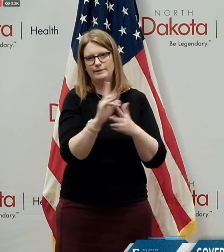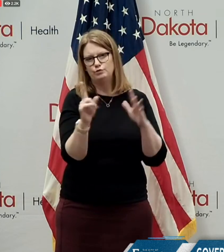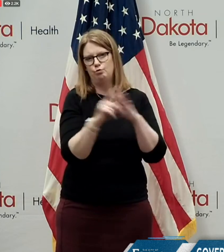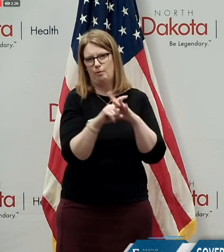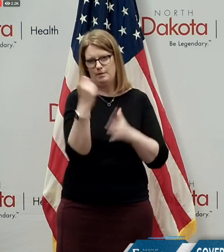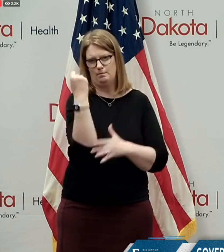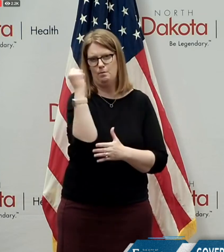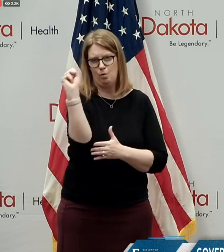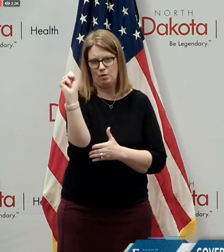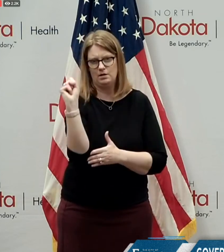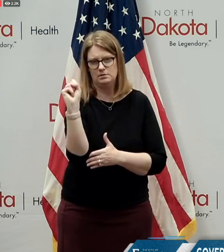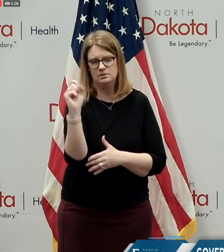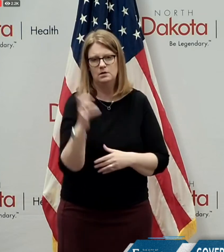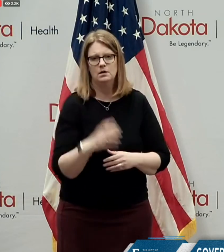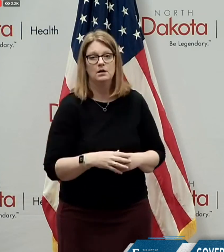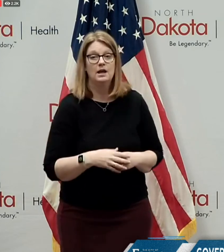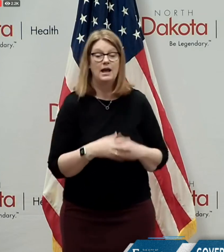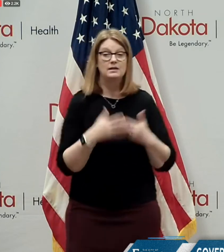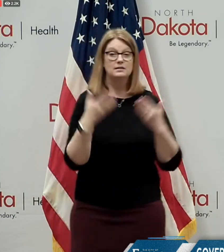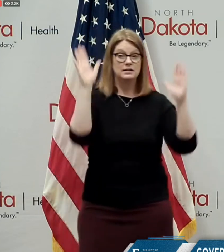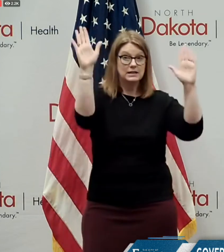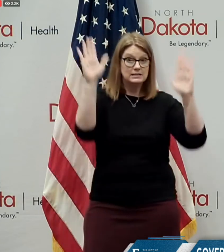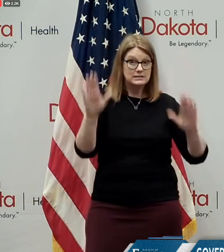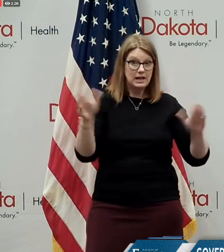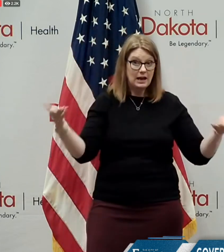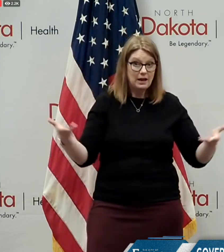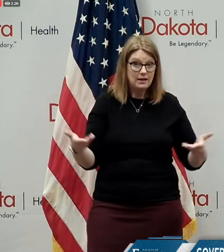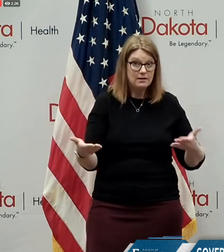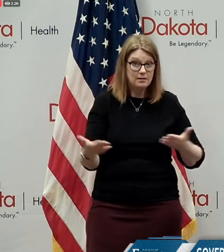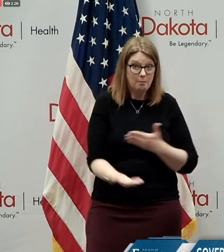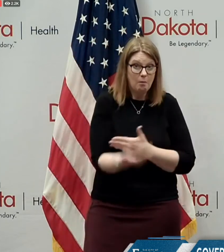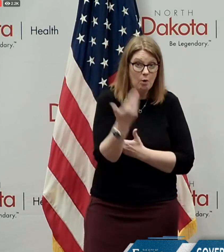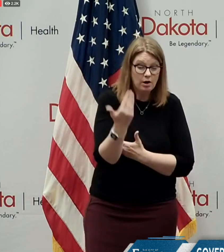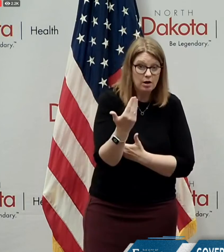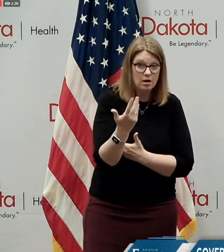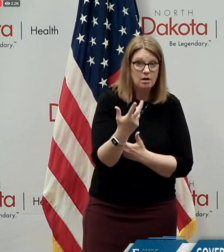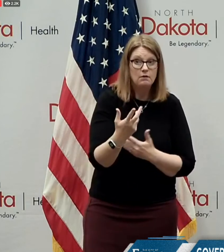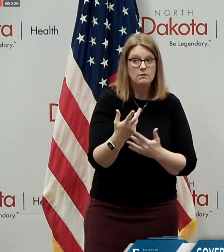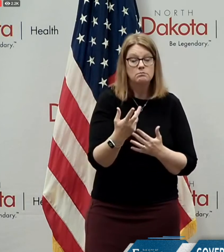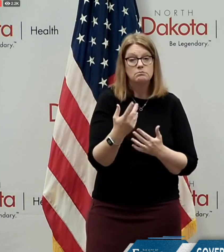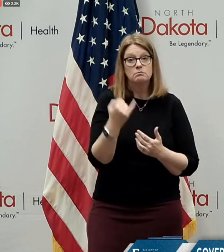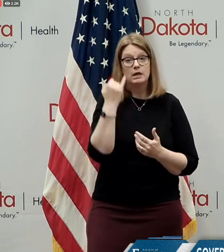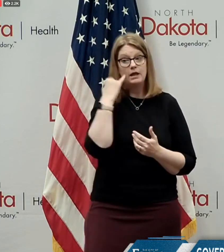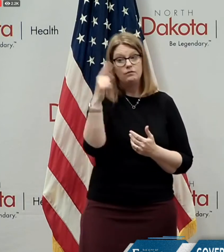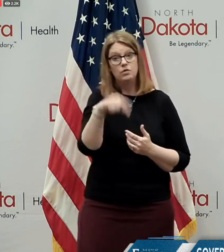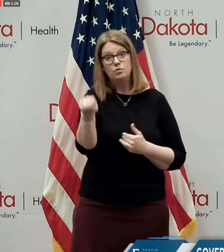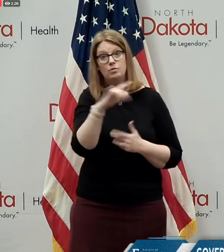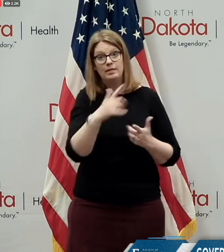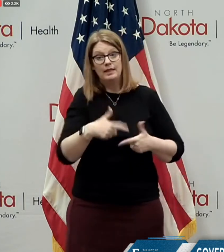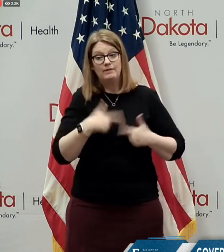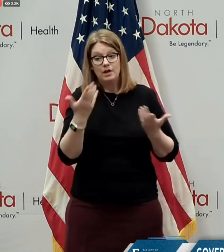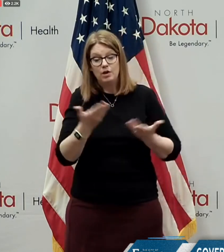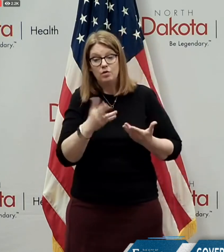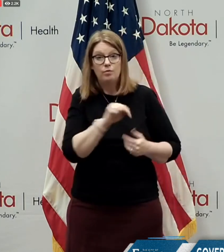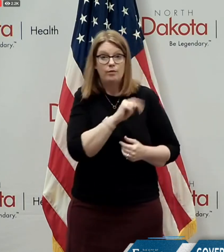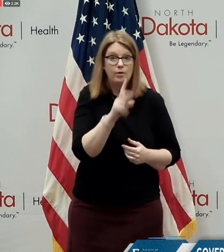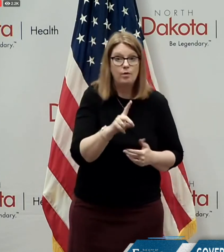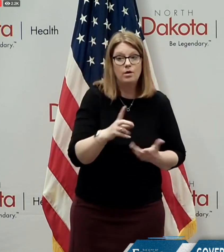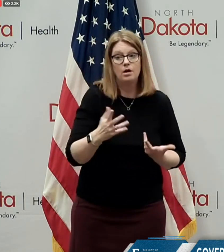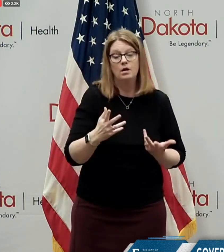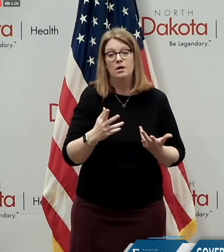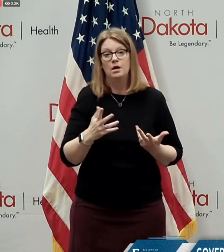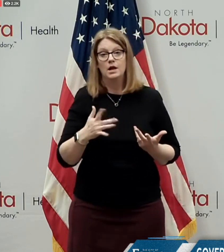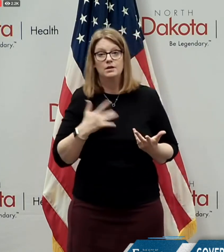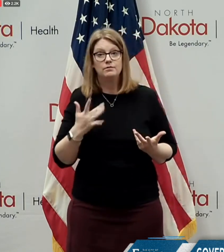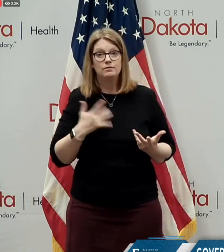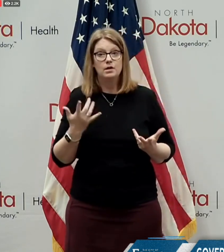productive, and we made the invitation on Sunday morning, but if there are people who live in North Dakota and are in communities in North Dakota that feel that that they